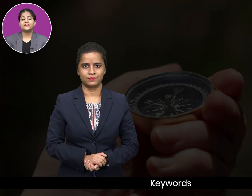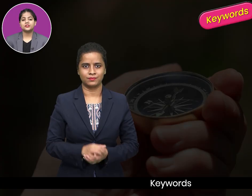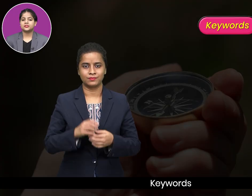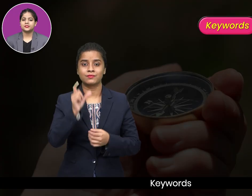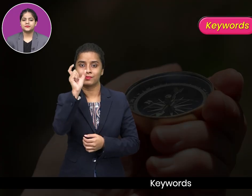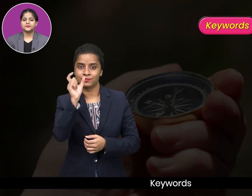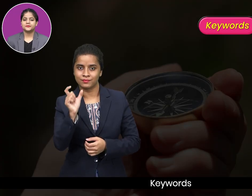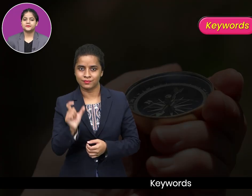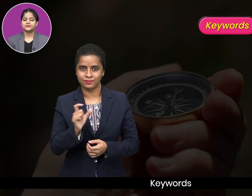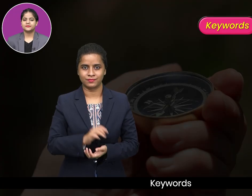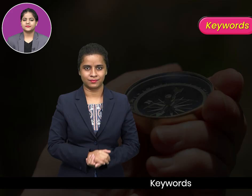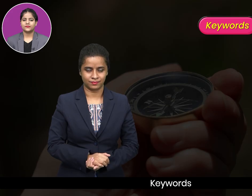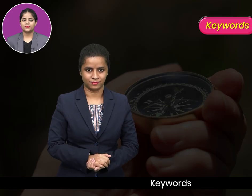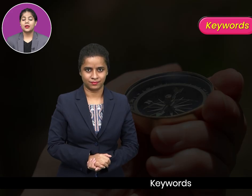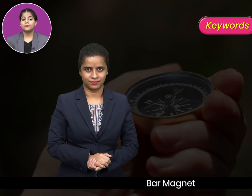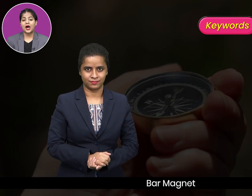Keywords: